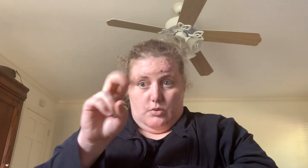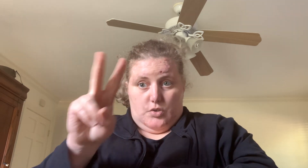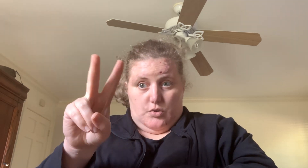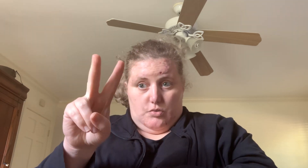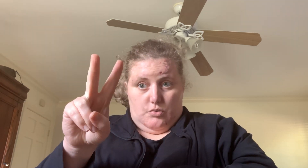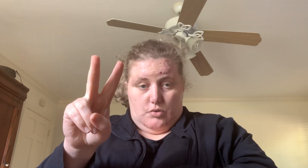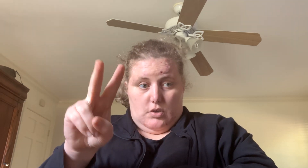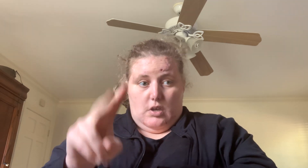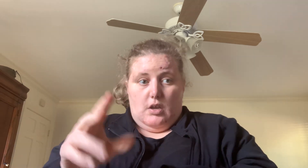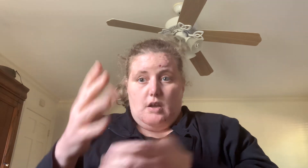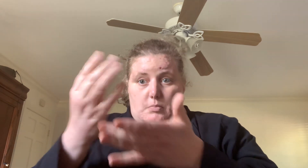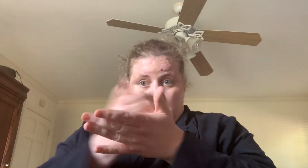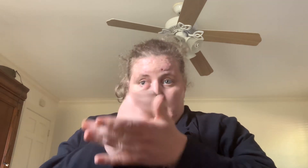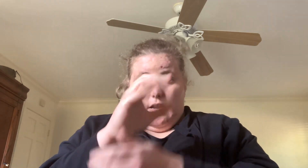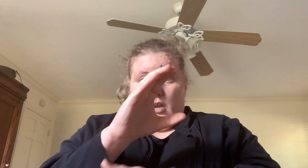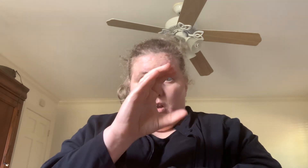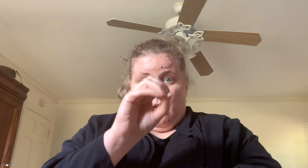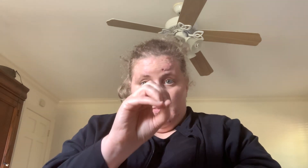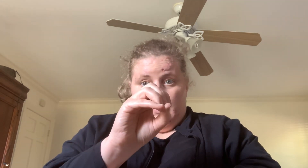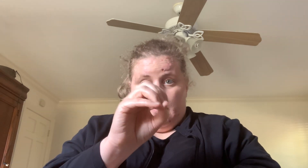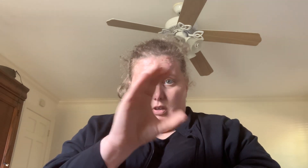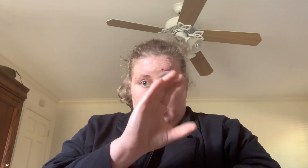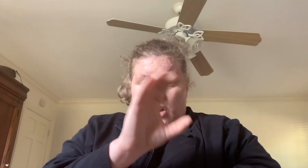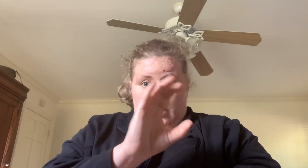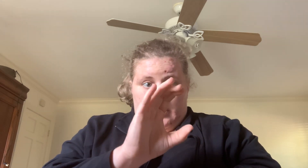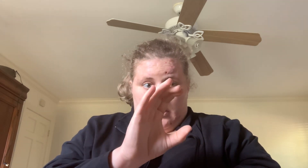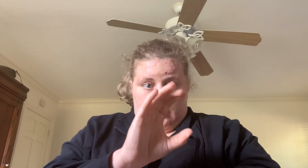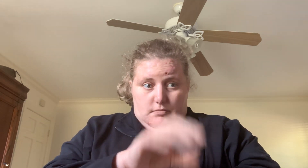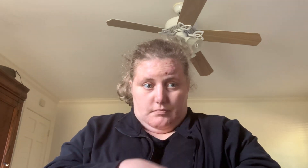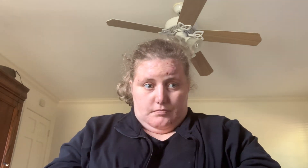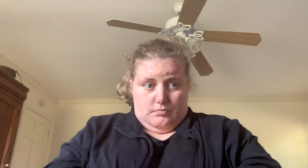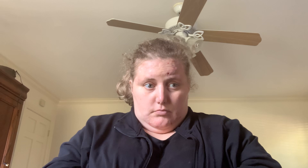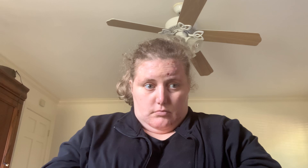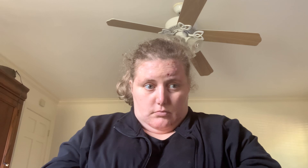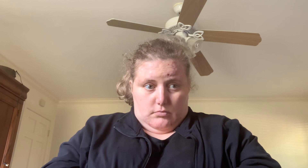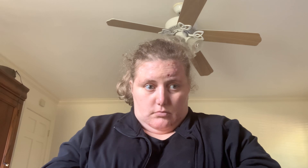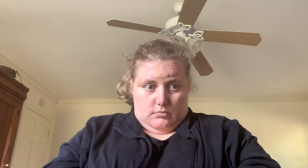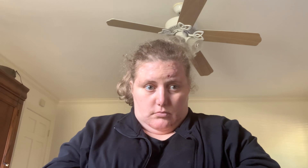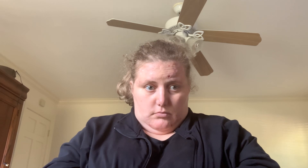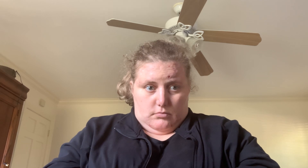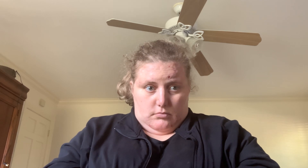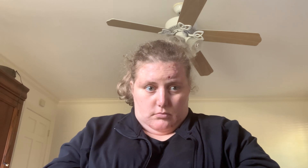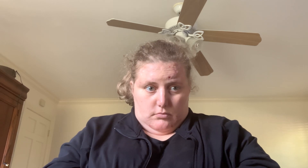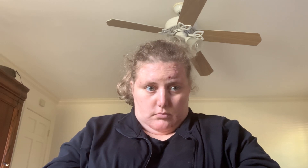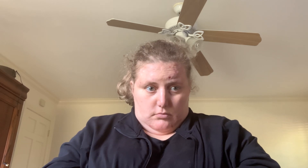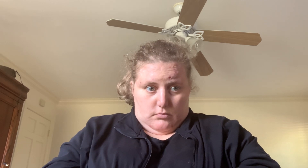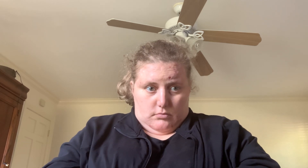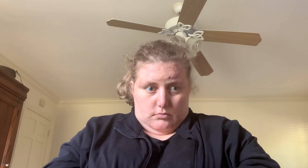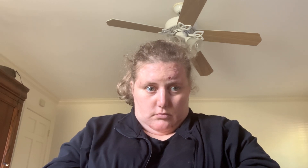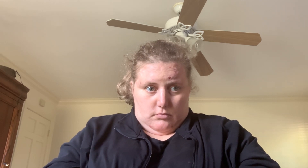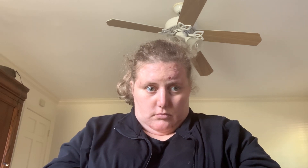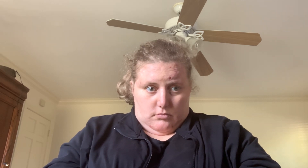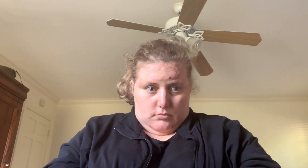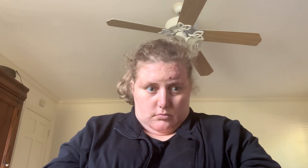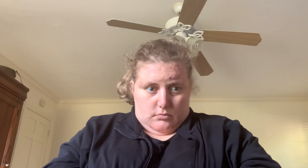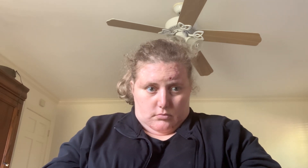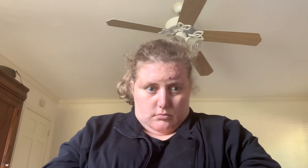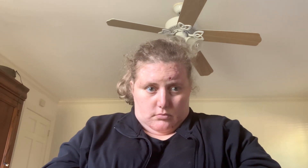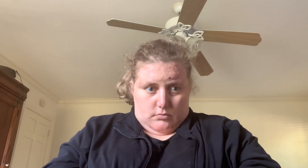carbon. To figure out 1 mole weight of CO2, I'm going to put that all the way over here so that you can have a little